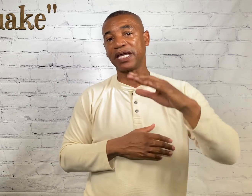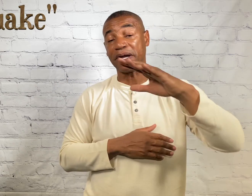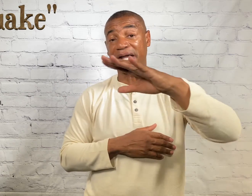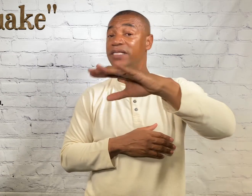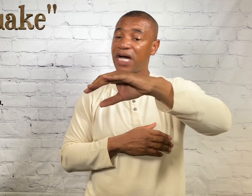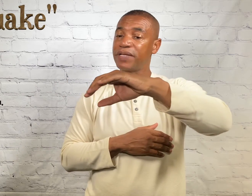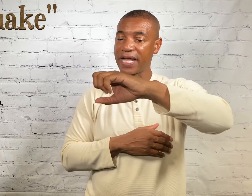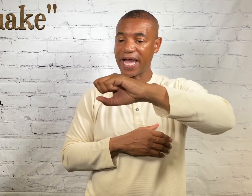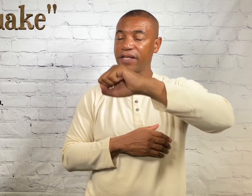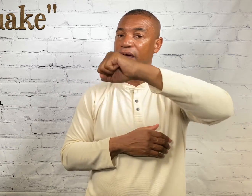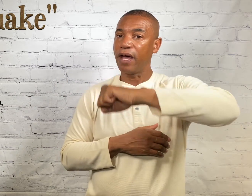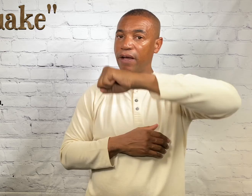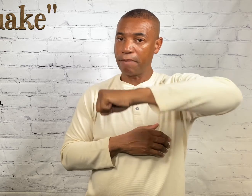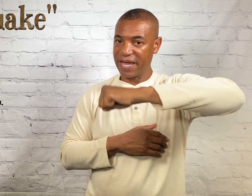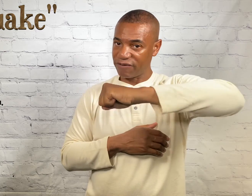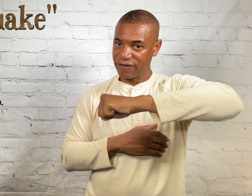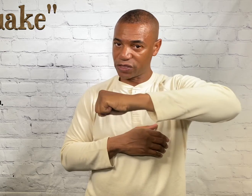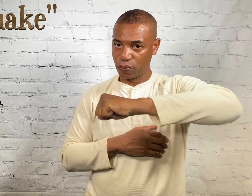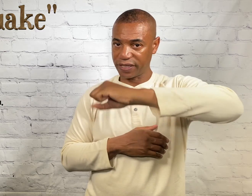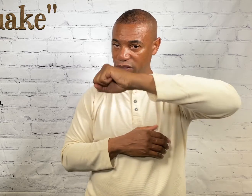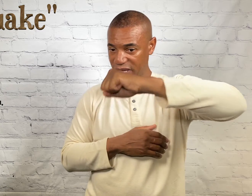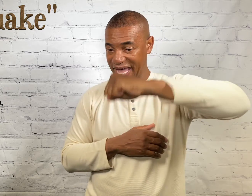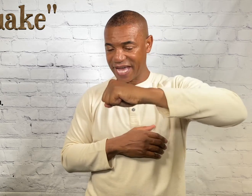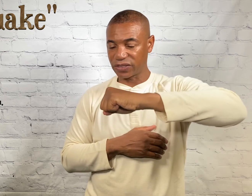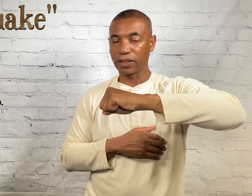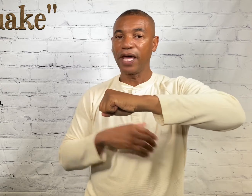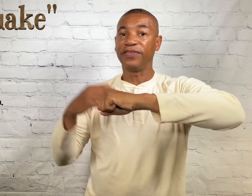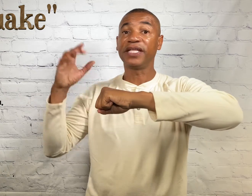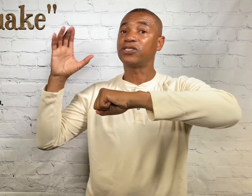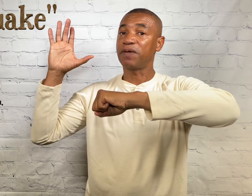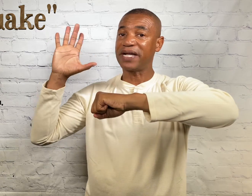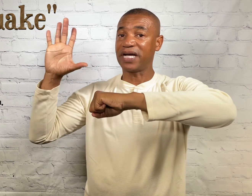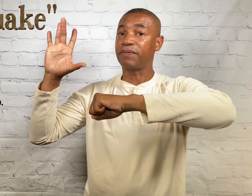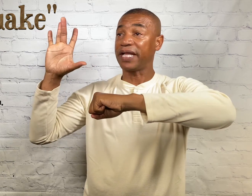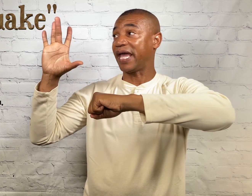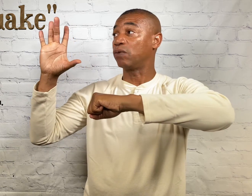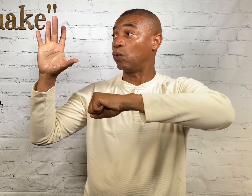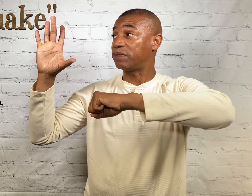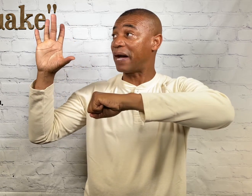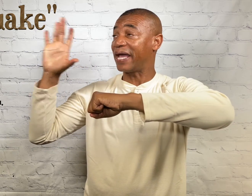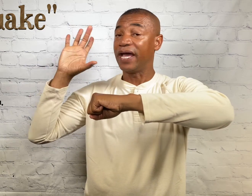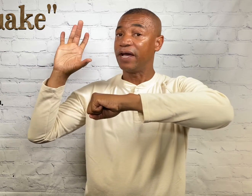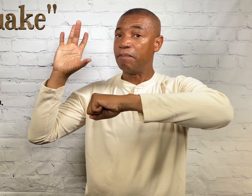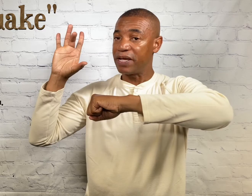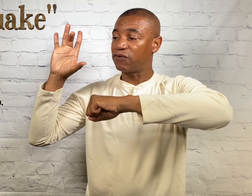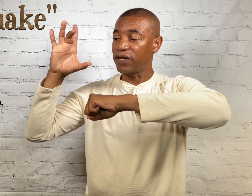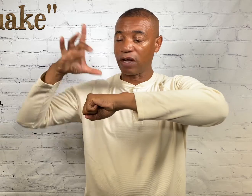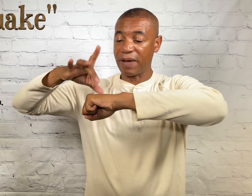my non-dominant hand, make a fist with it, an S. Then I'll take my dominant hand with my middle finger and my